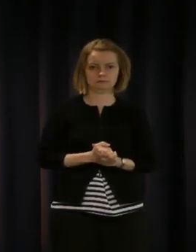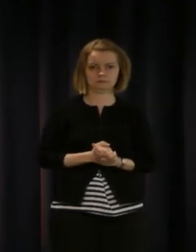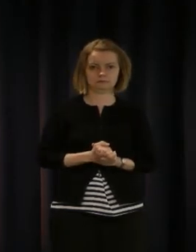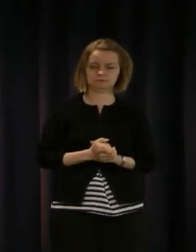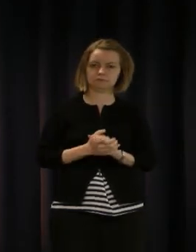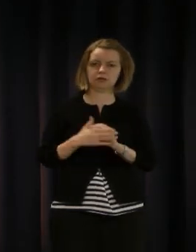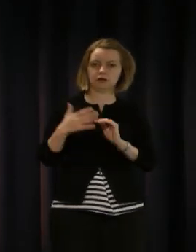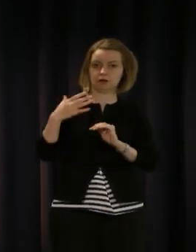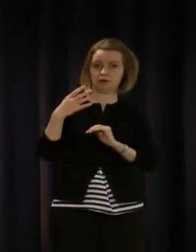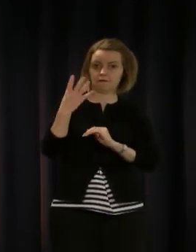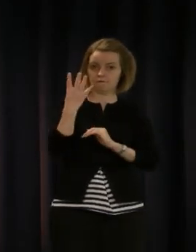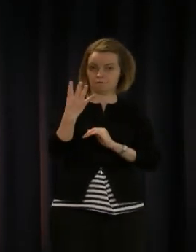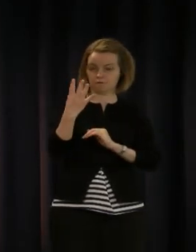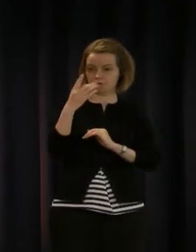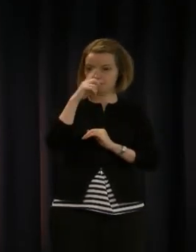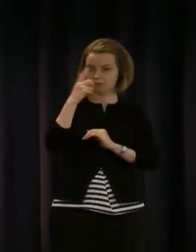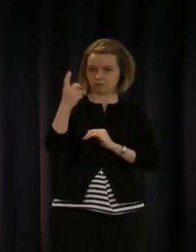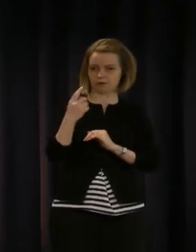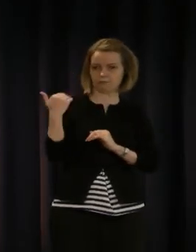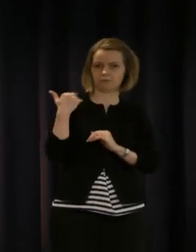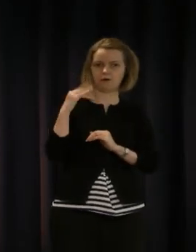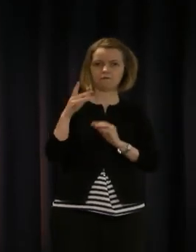We'd like to see the number grow.